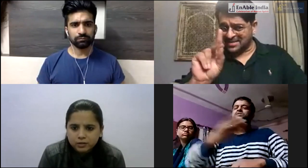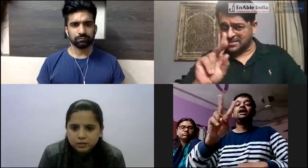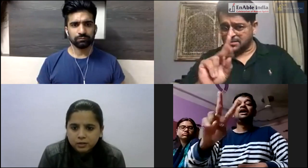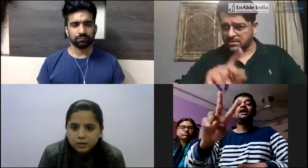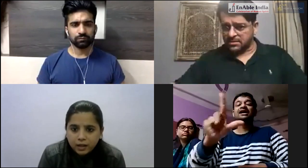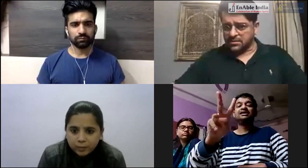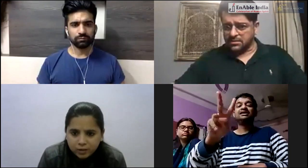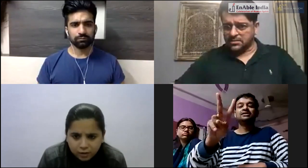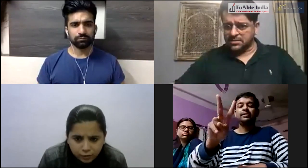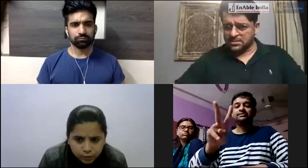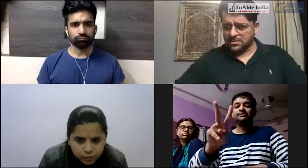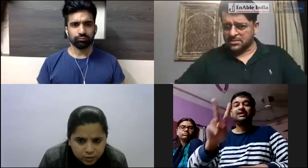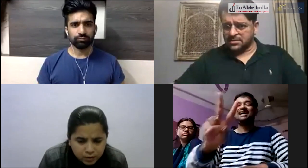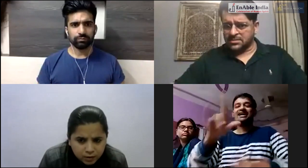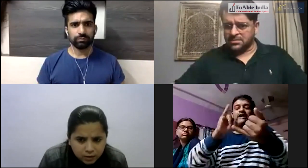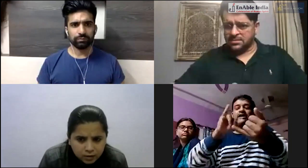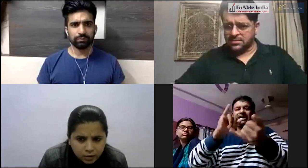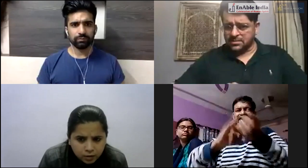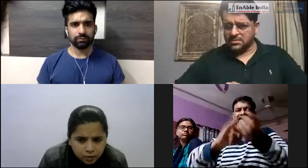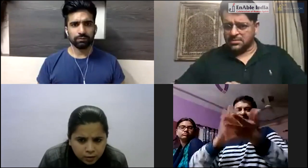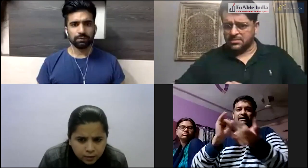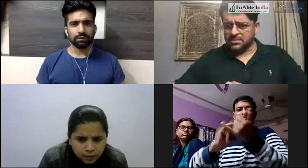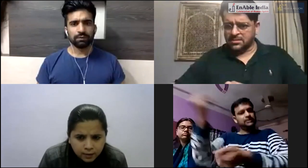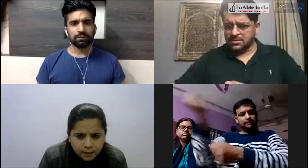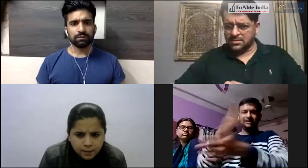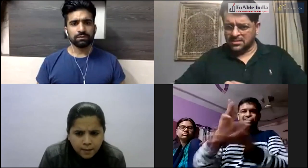not. I'm still confused.